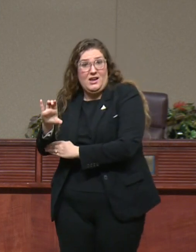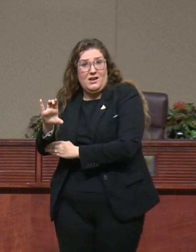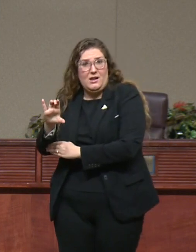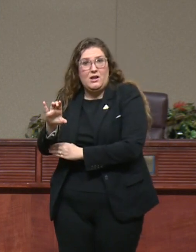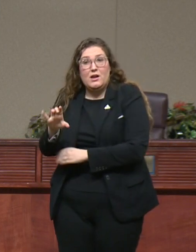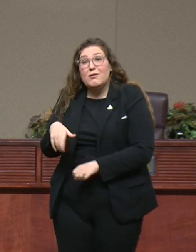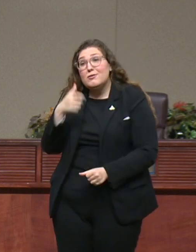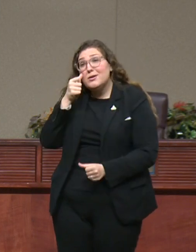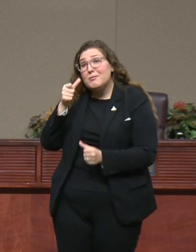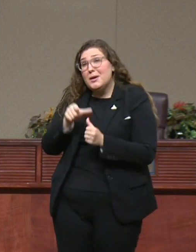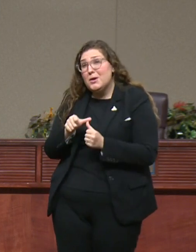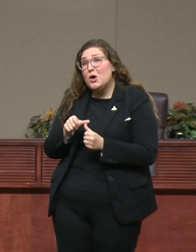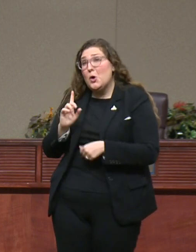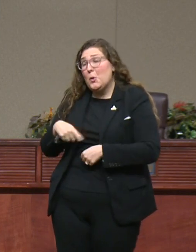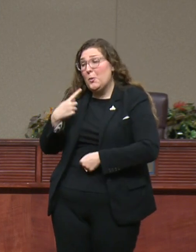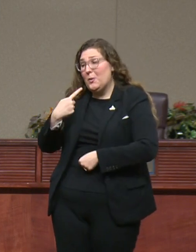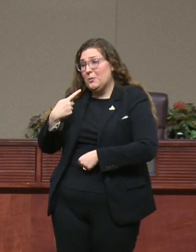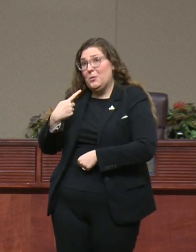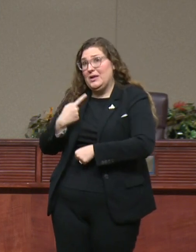to